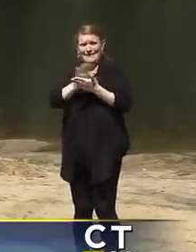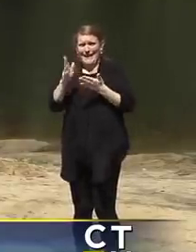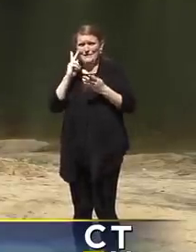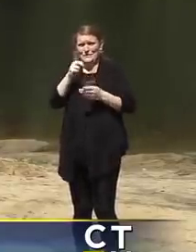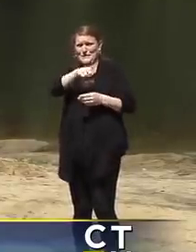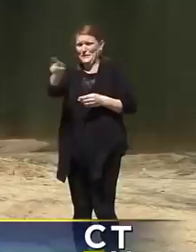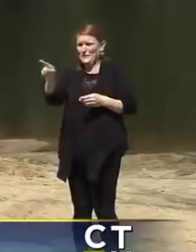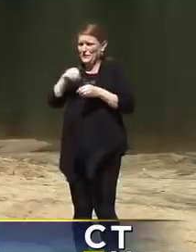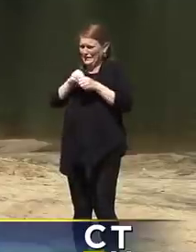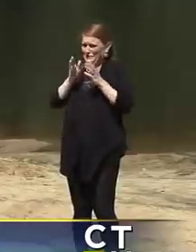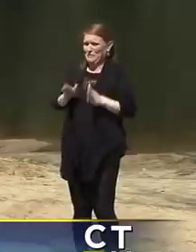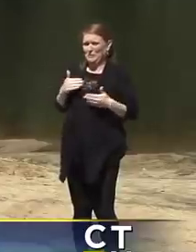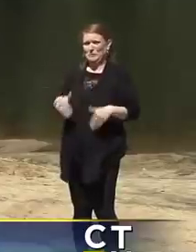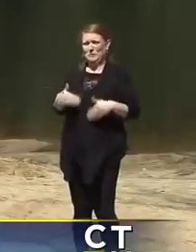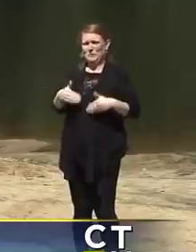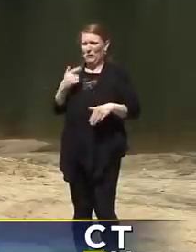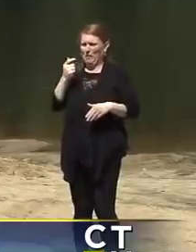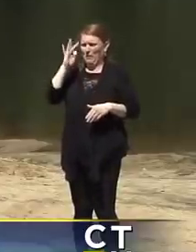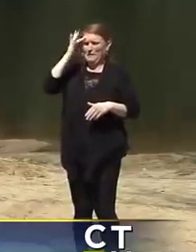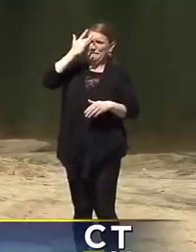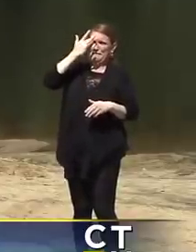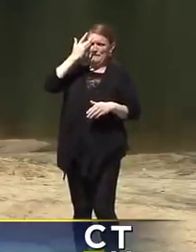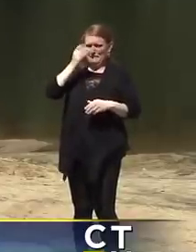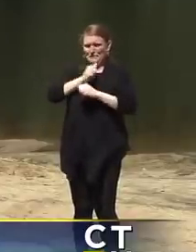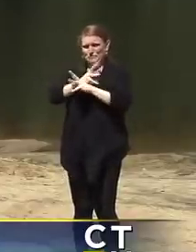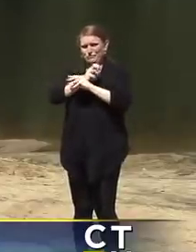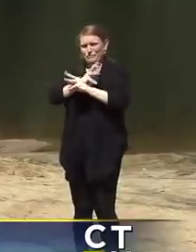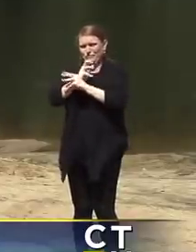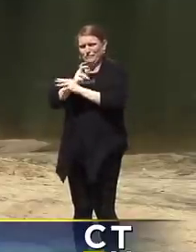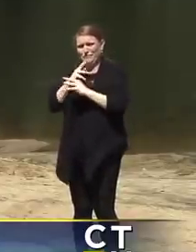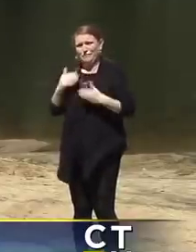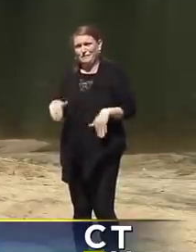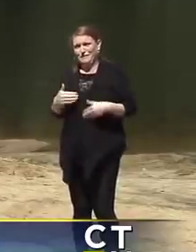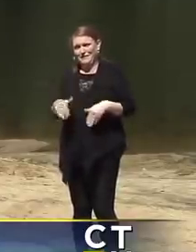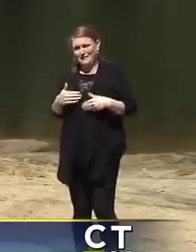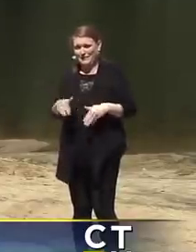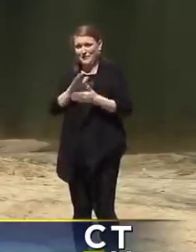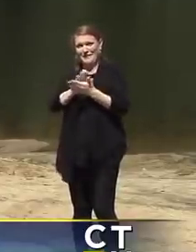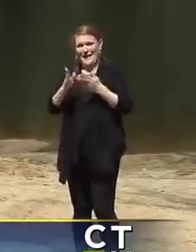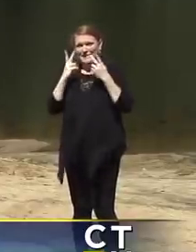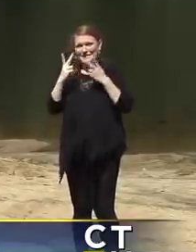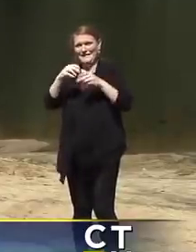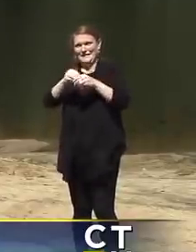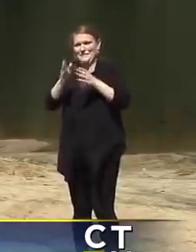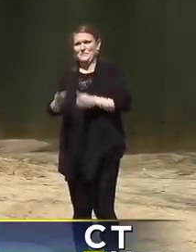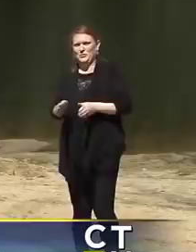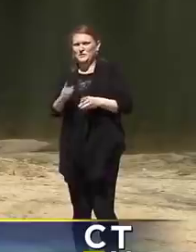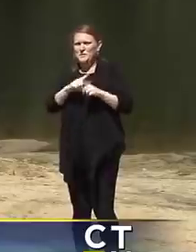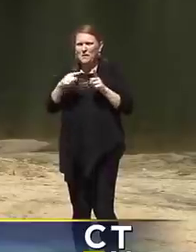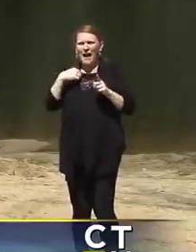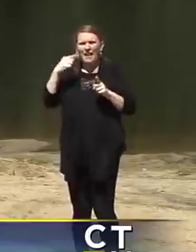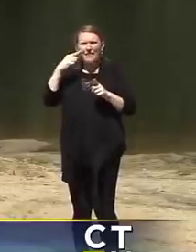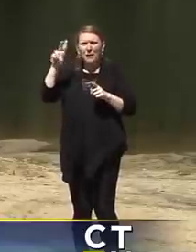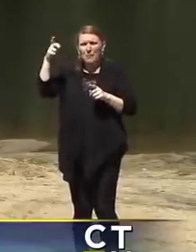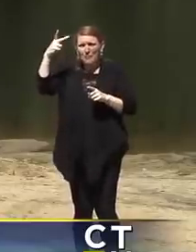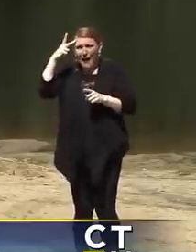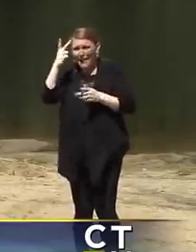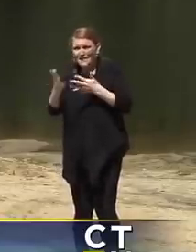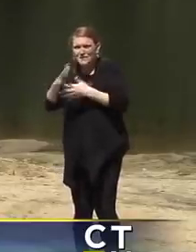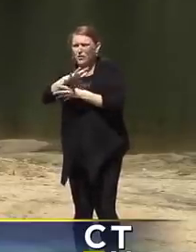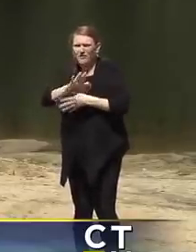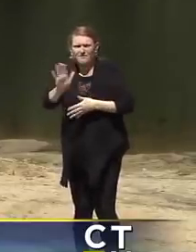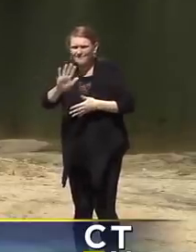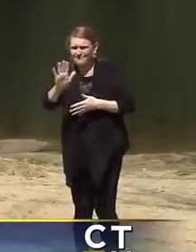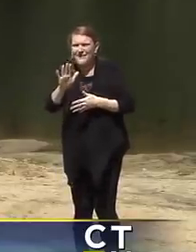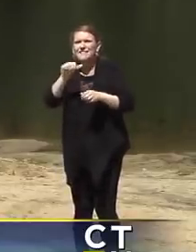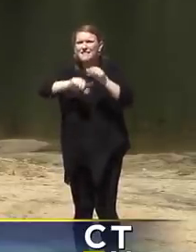person. I think we've done a pretty good job of making sure that politics takes the back seat to science on this. Okay, and when are we